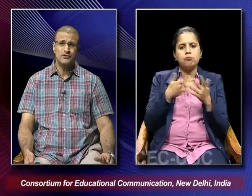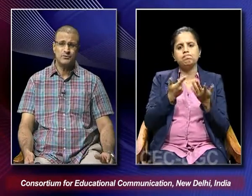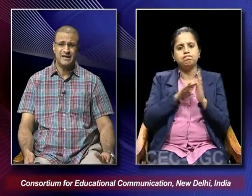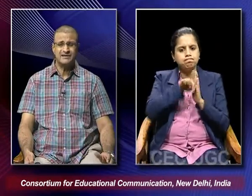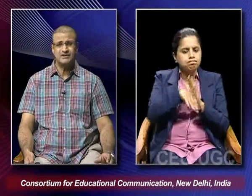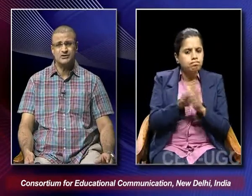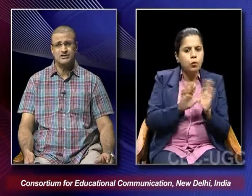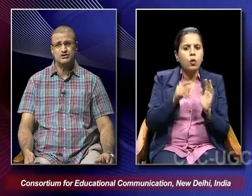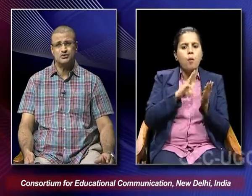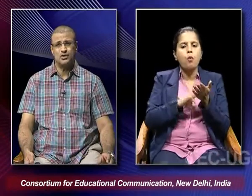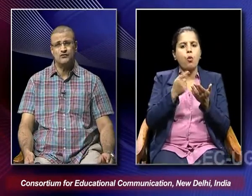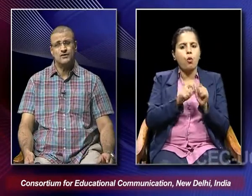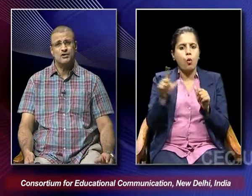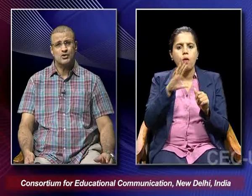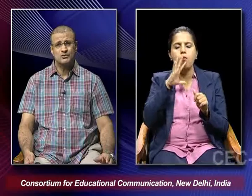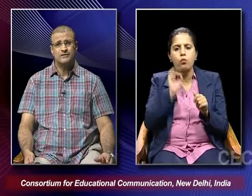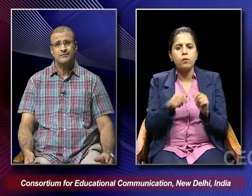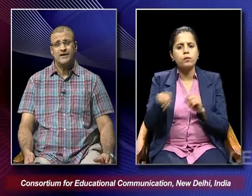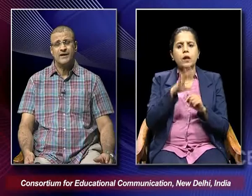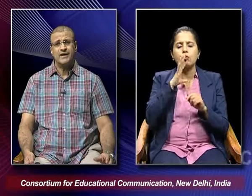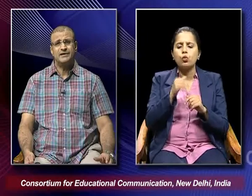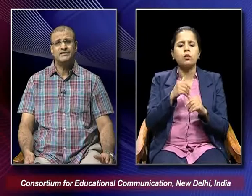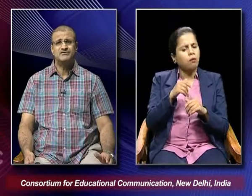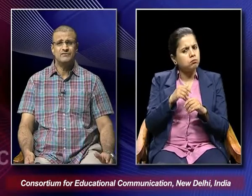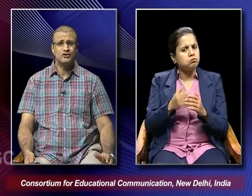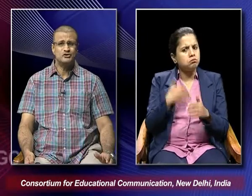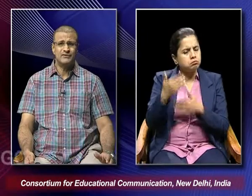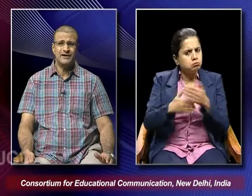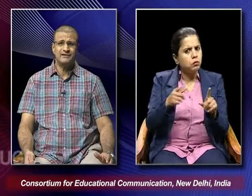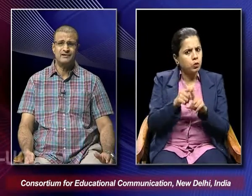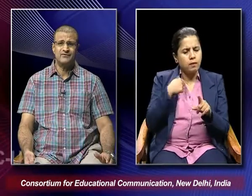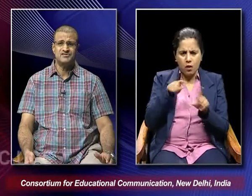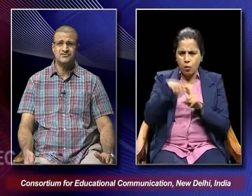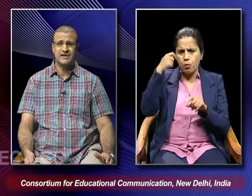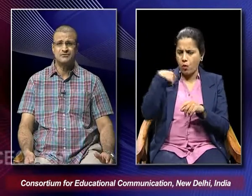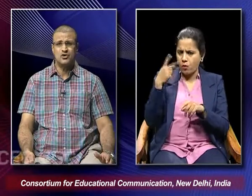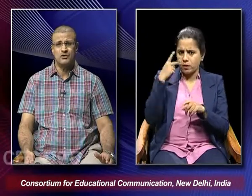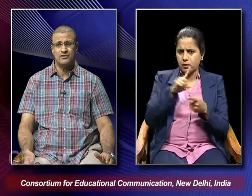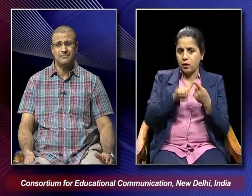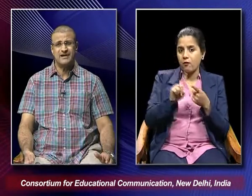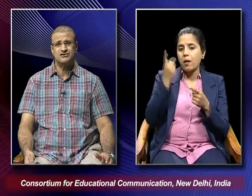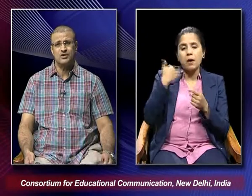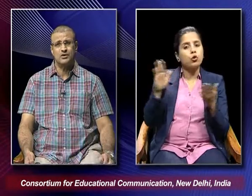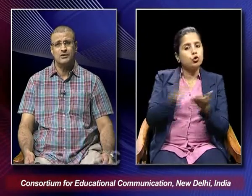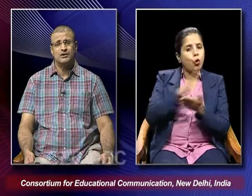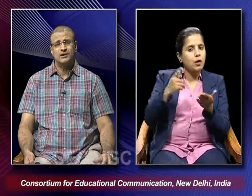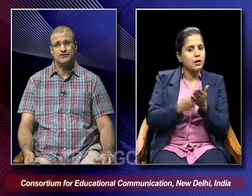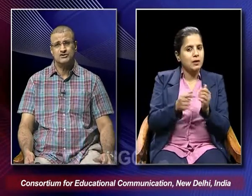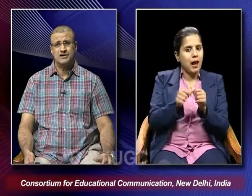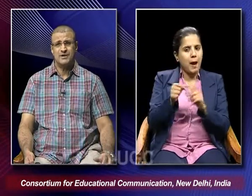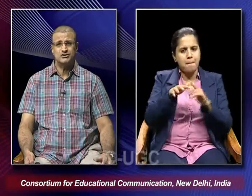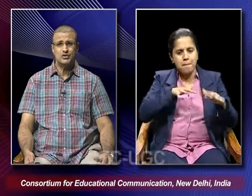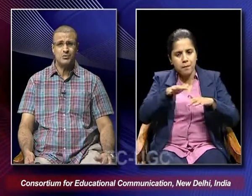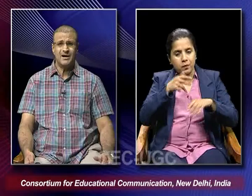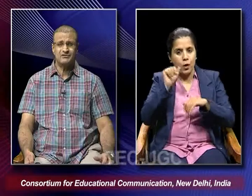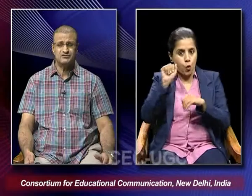of morality or the issue of truth. And in this film we also find that the first rap-like song was sung